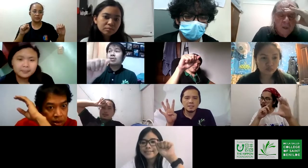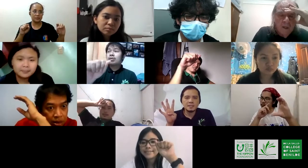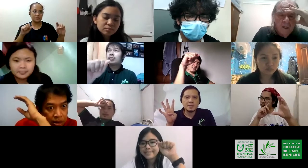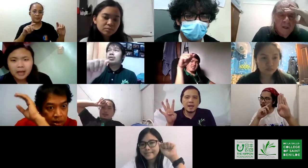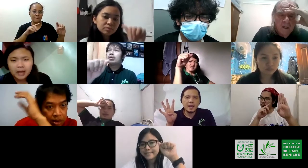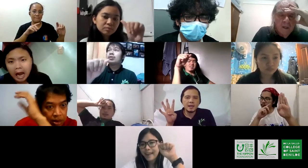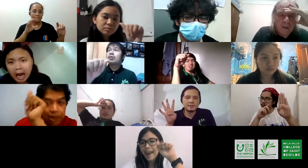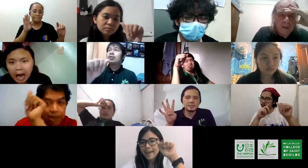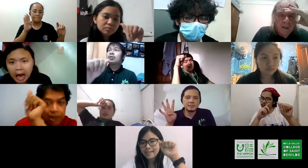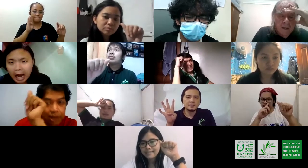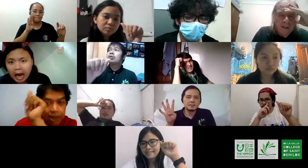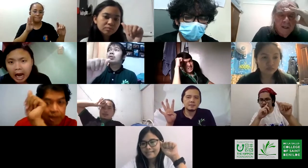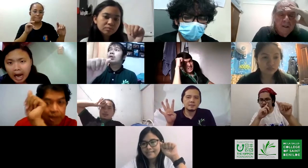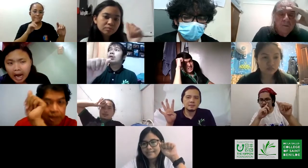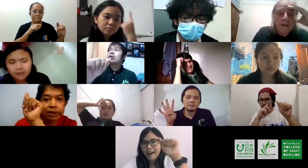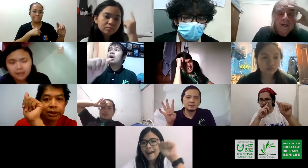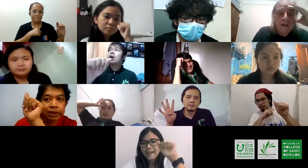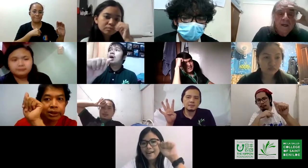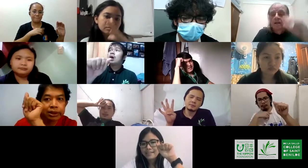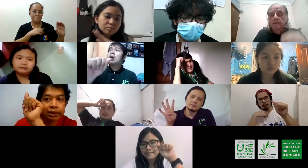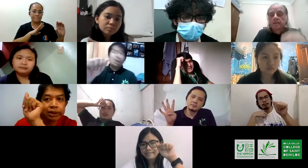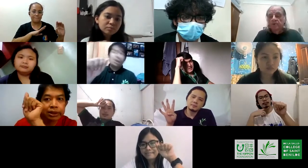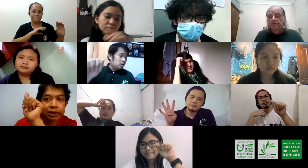was the first woman to graduate from Gallaudet University?